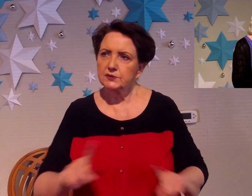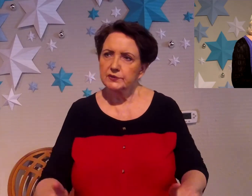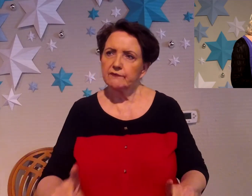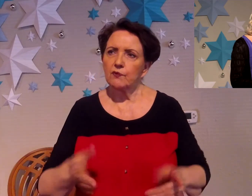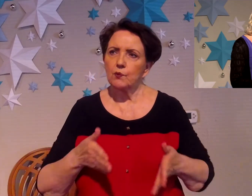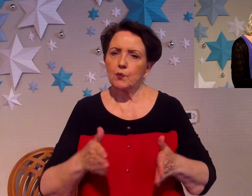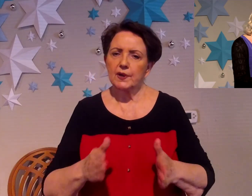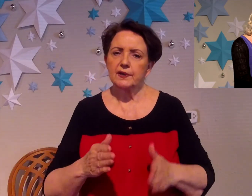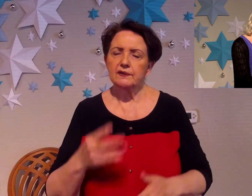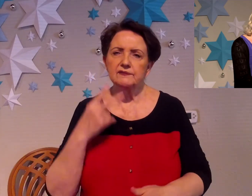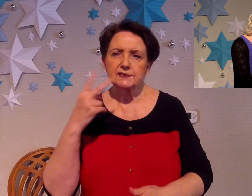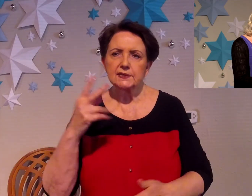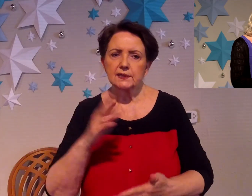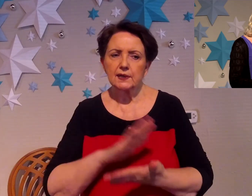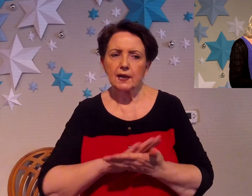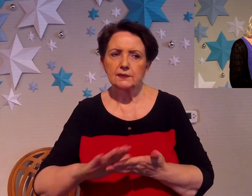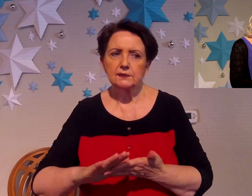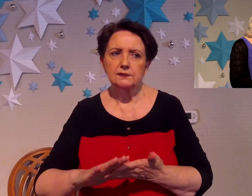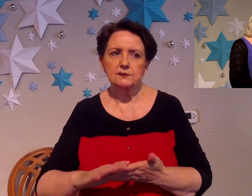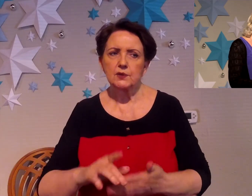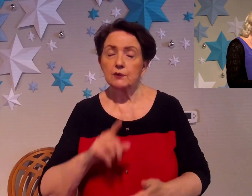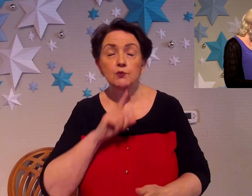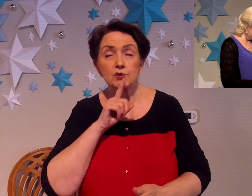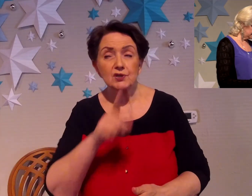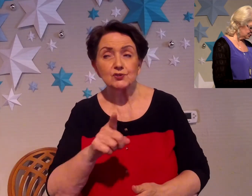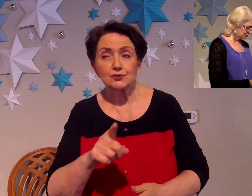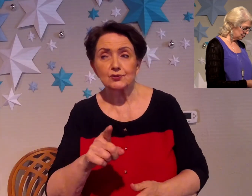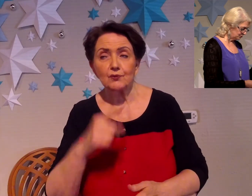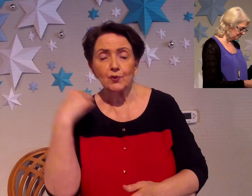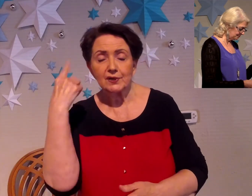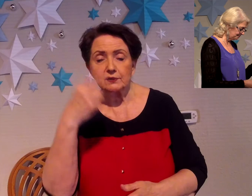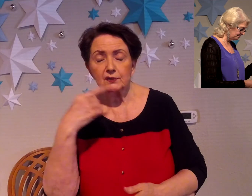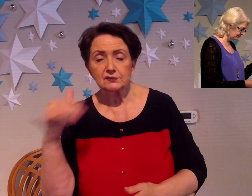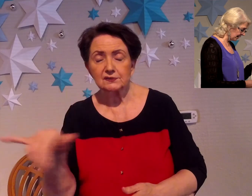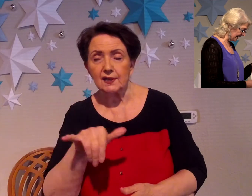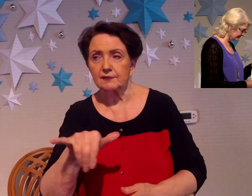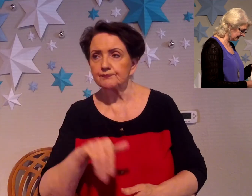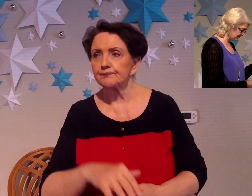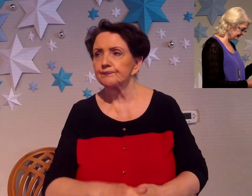that looks like. He goes on to say, kindness grows with